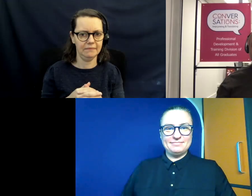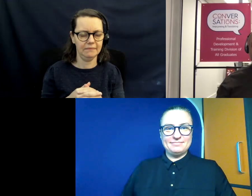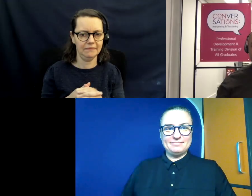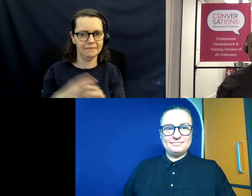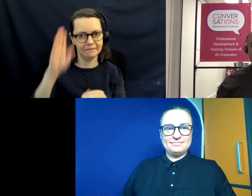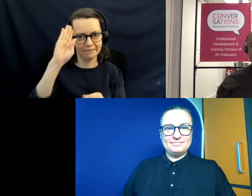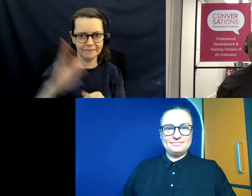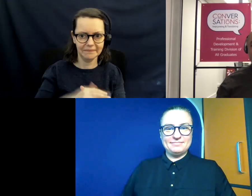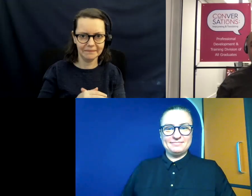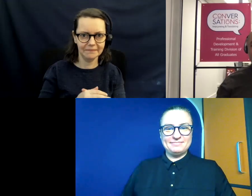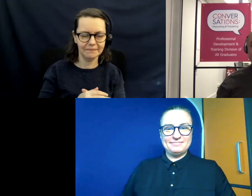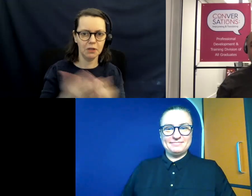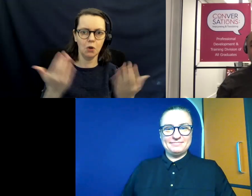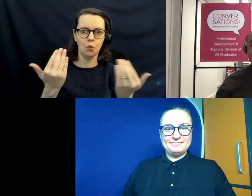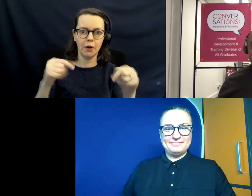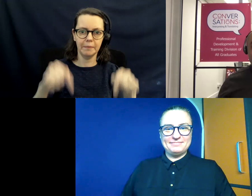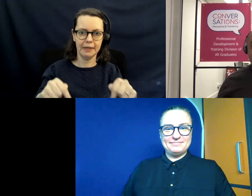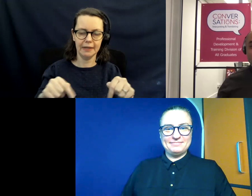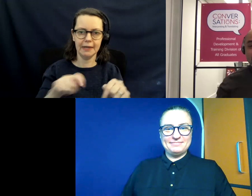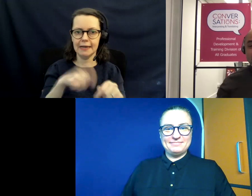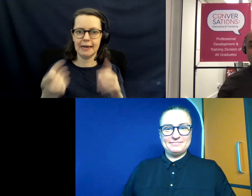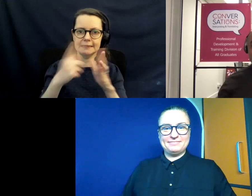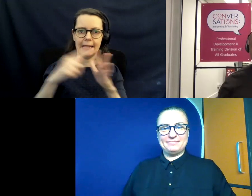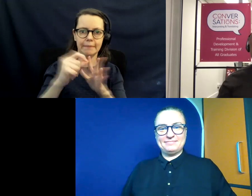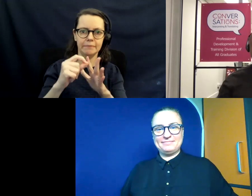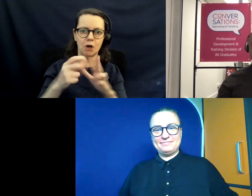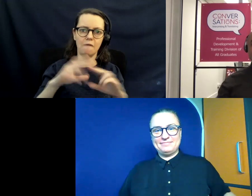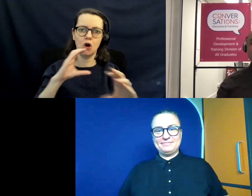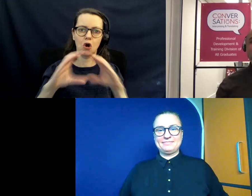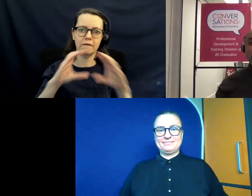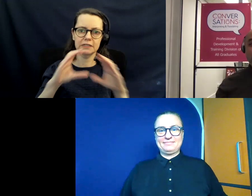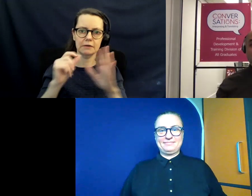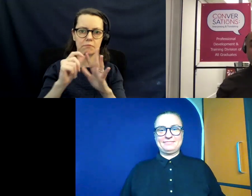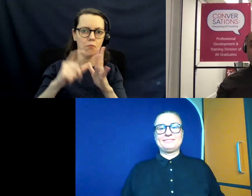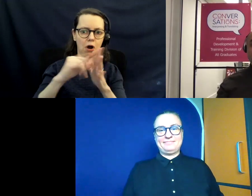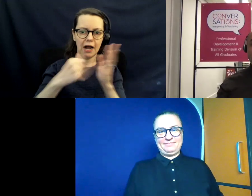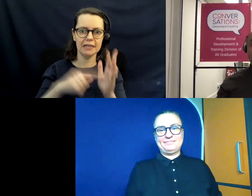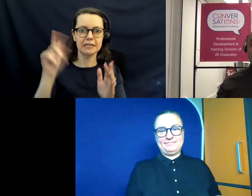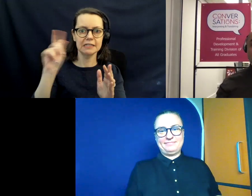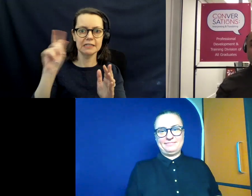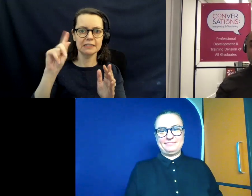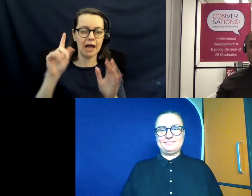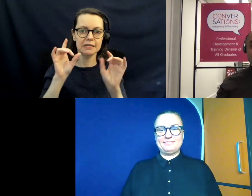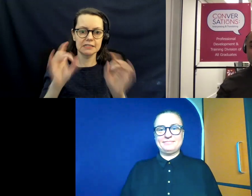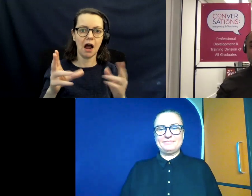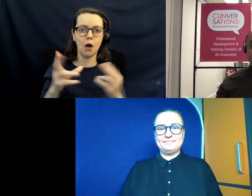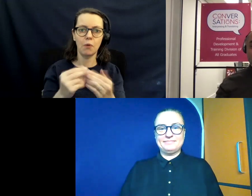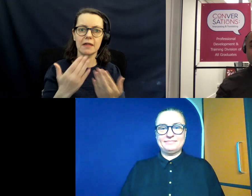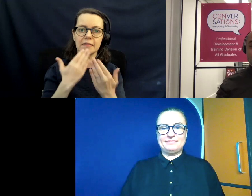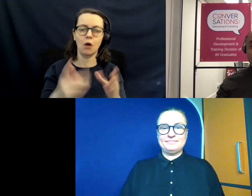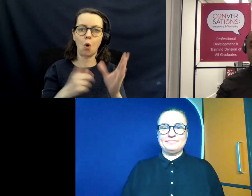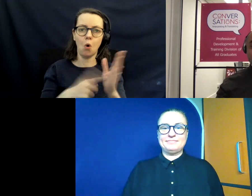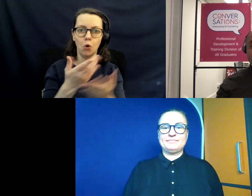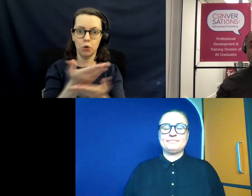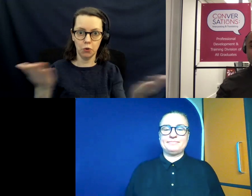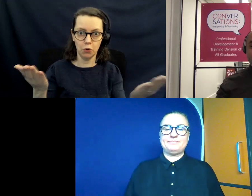Hello everyone, and welcome to another episode of Conversations podcast. Today I'd like to start by thanking all of you out